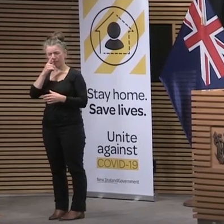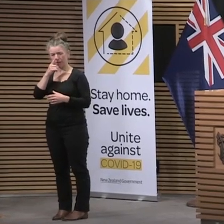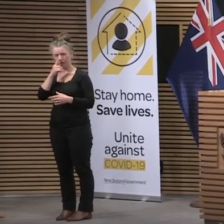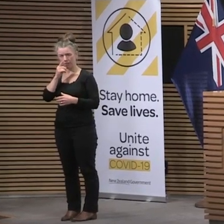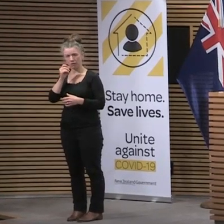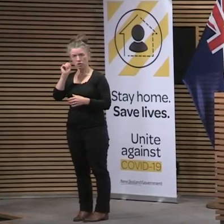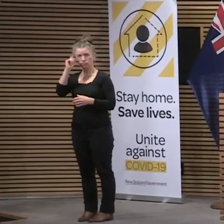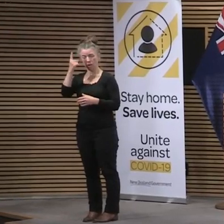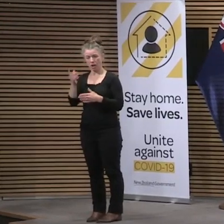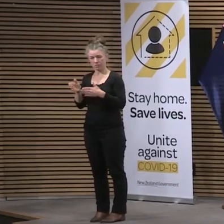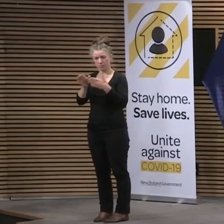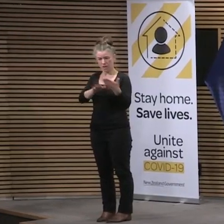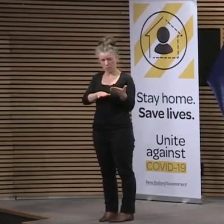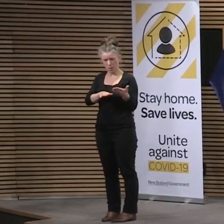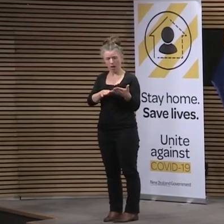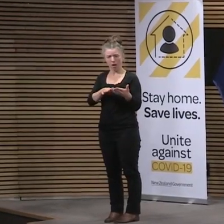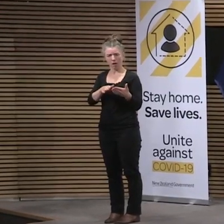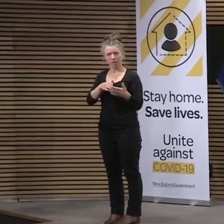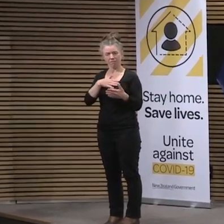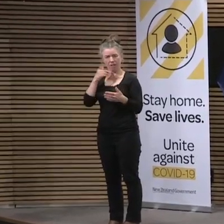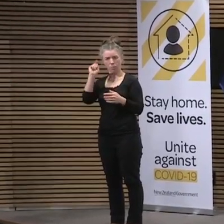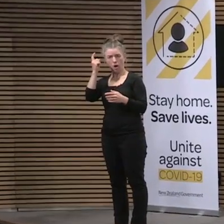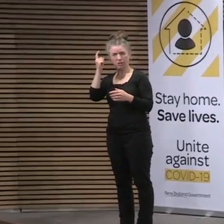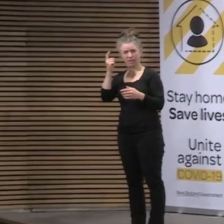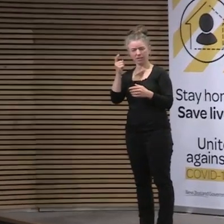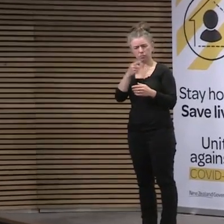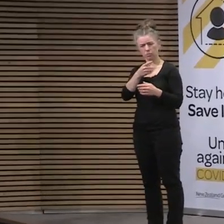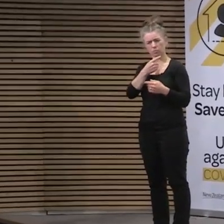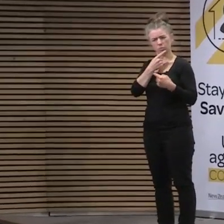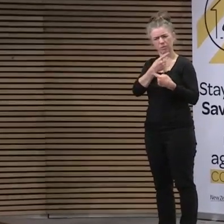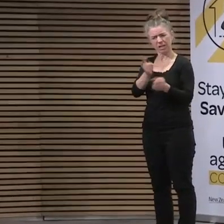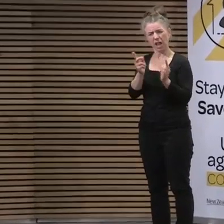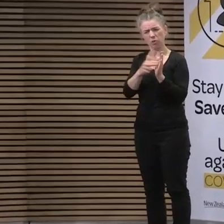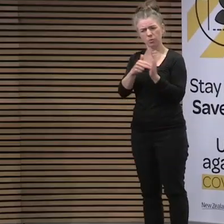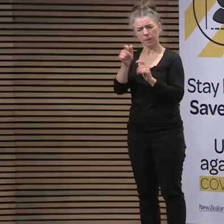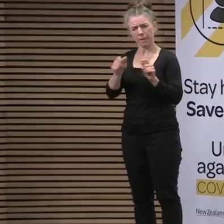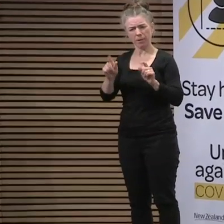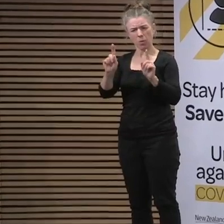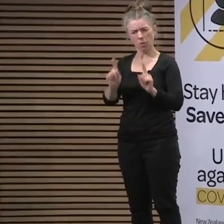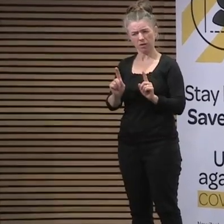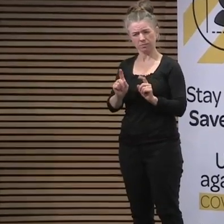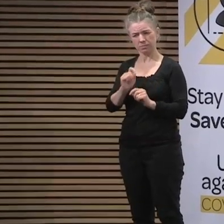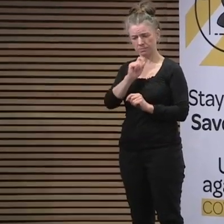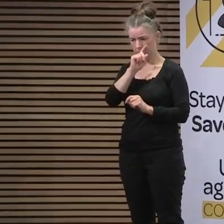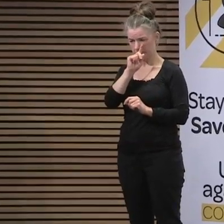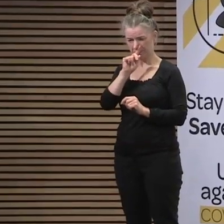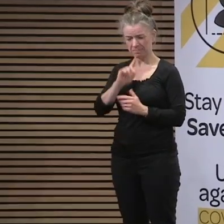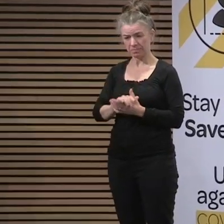about having a death here in New Zealand. What reassurance do you want to give them? How much weight should we read into the